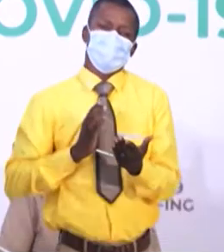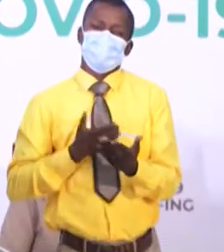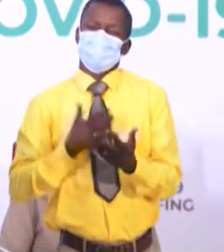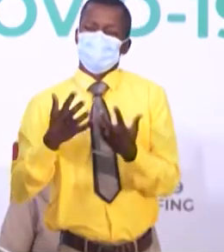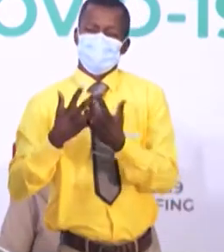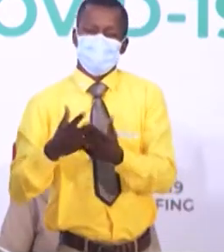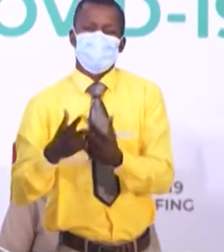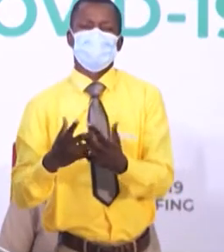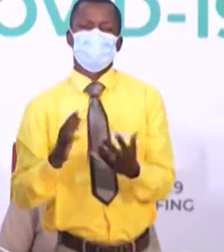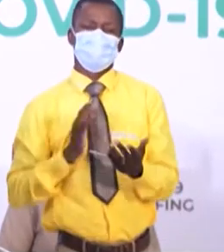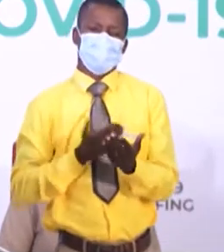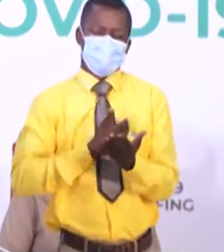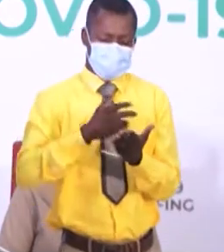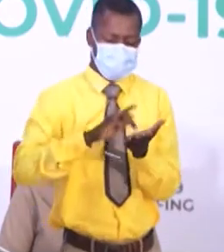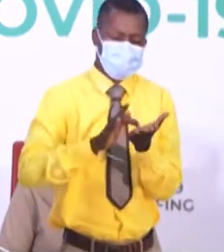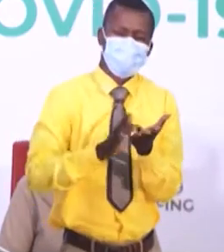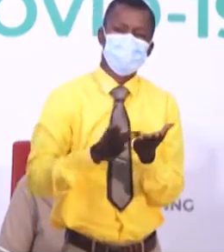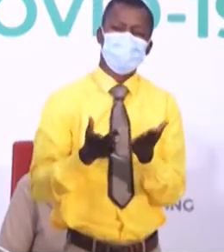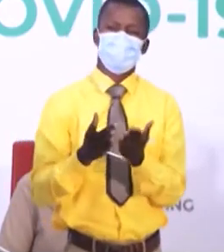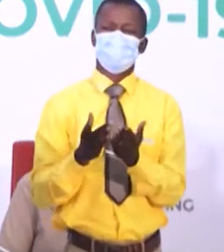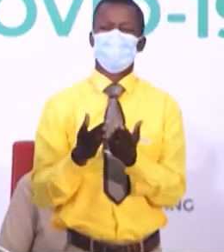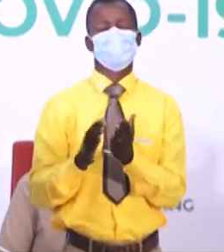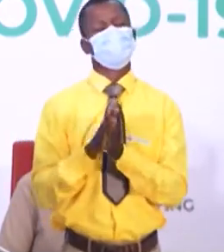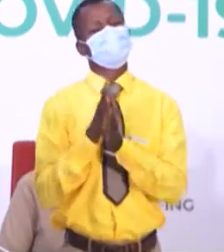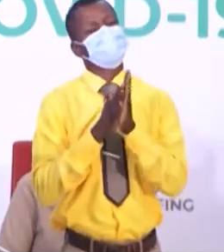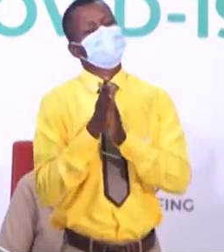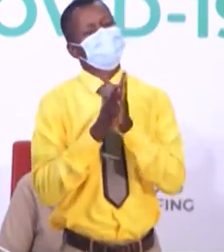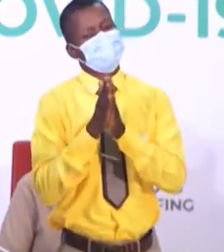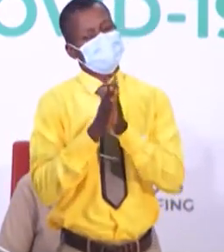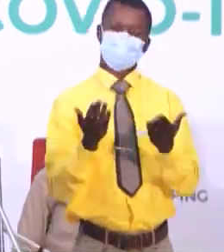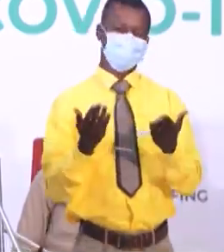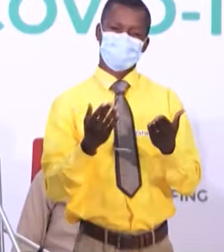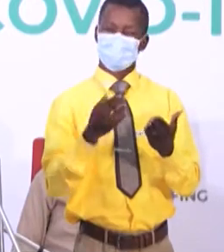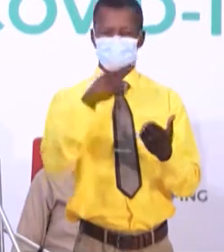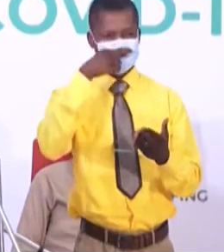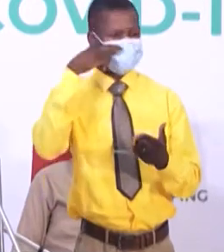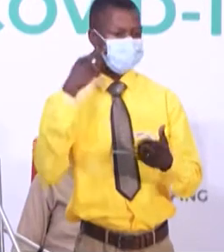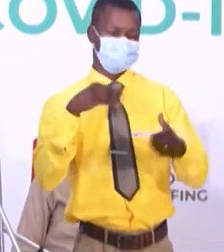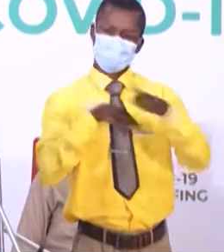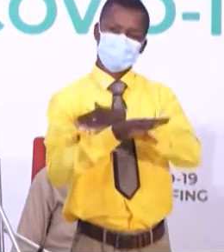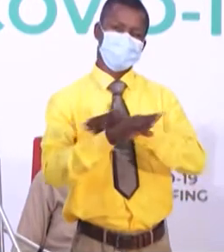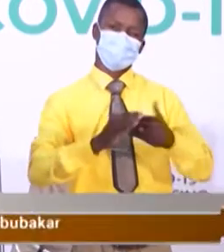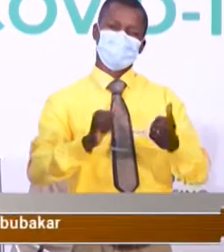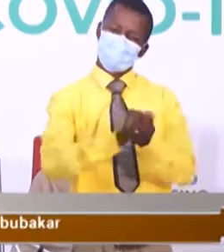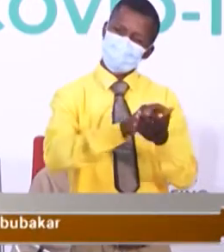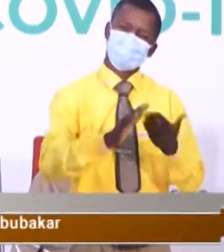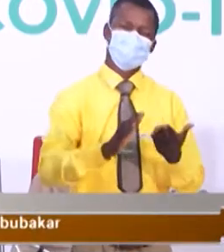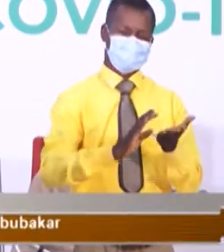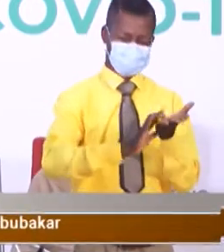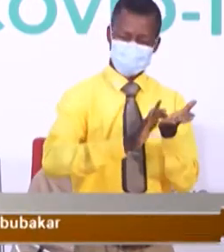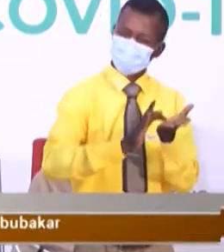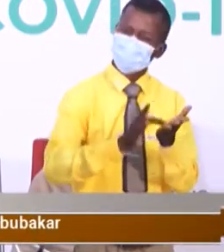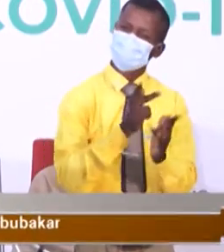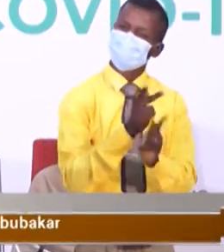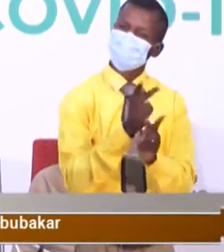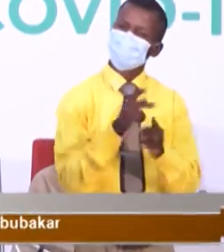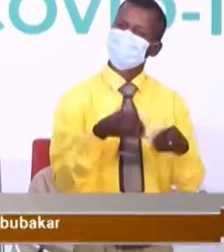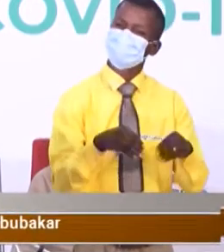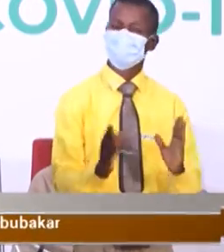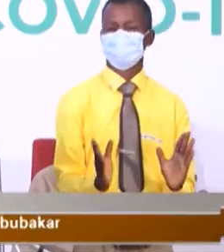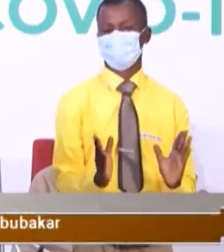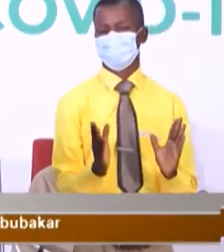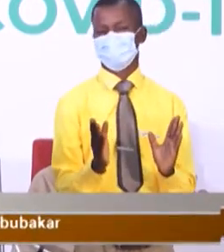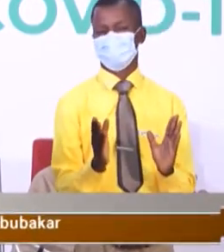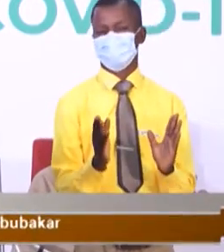equipment and consumables to please return them. From the perspective of environment, that